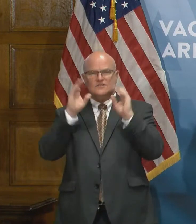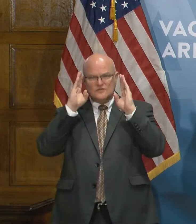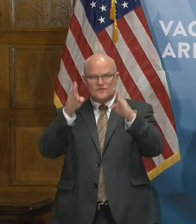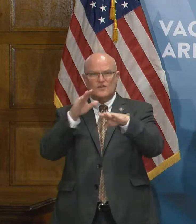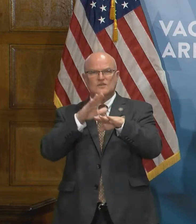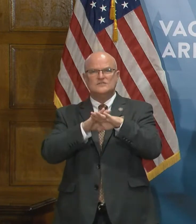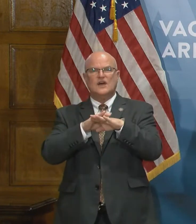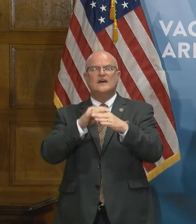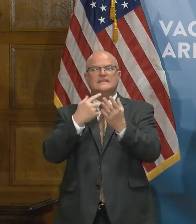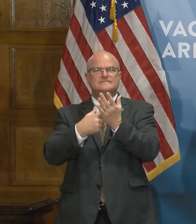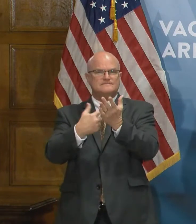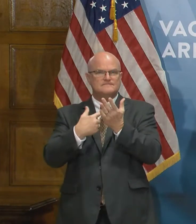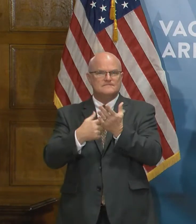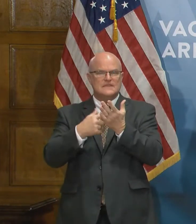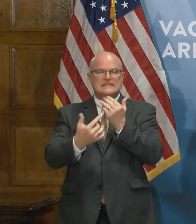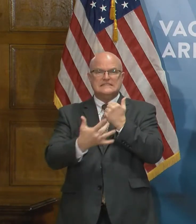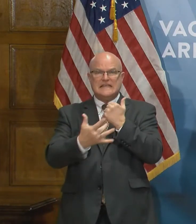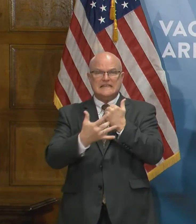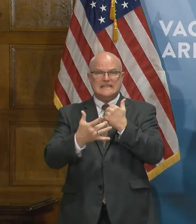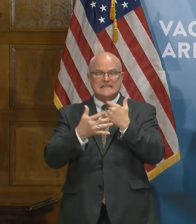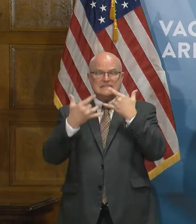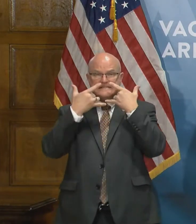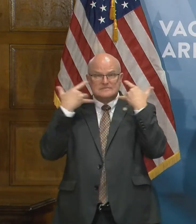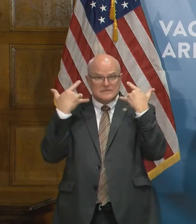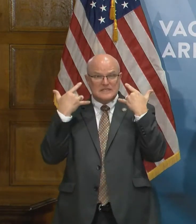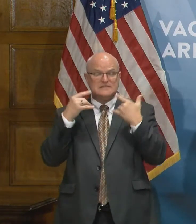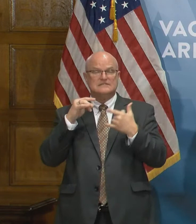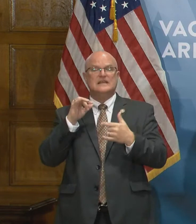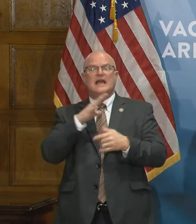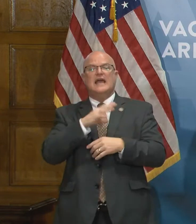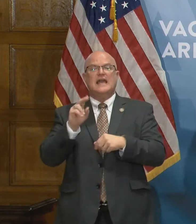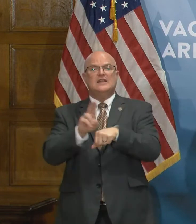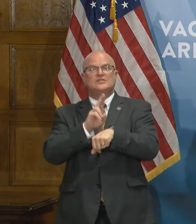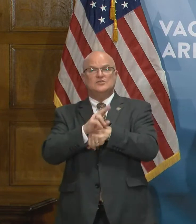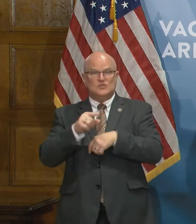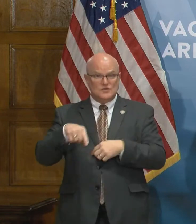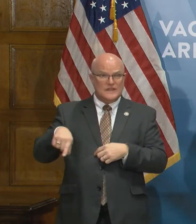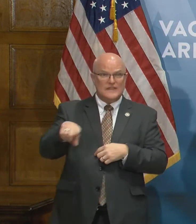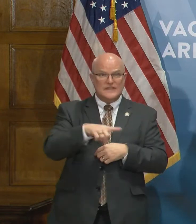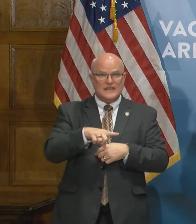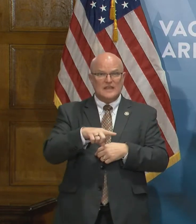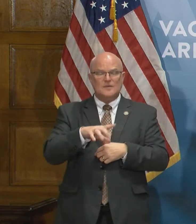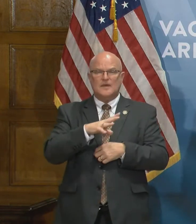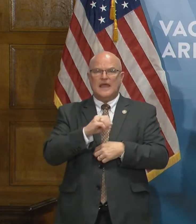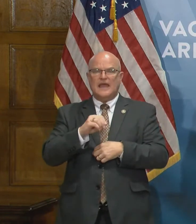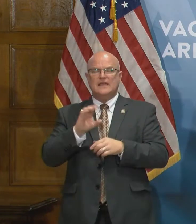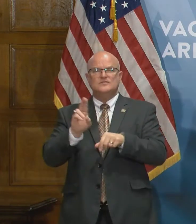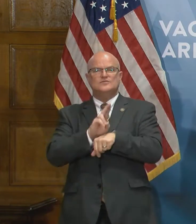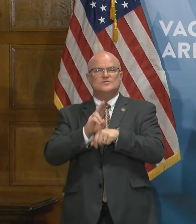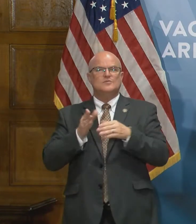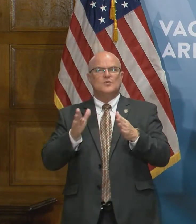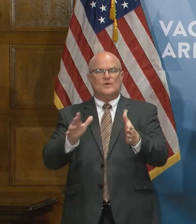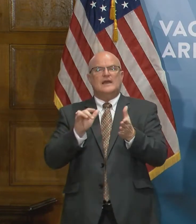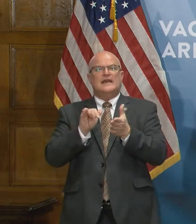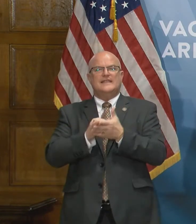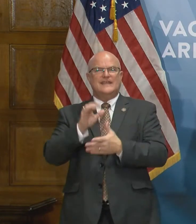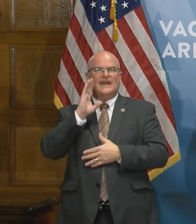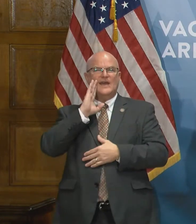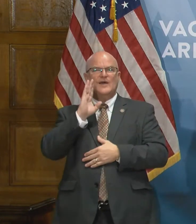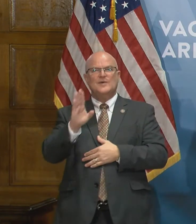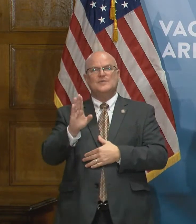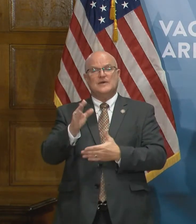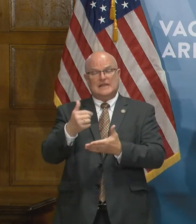focus on these mitigation techniques and steps, and use them and stack them in a way that